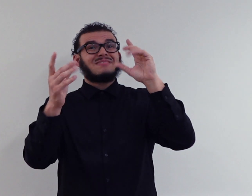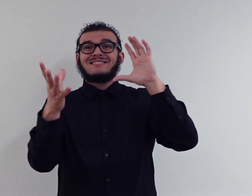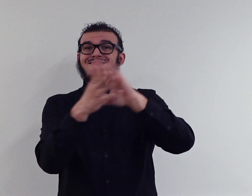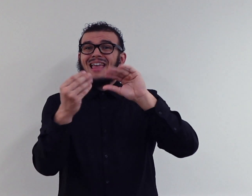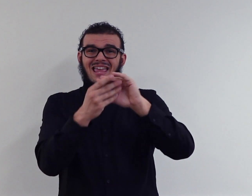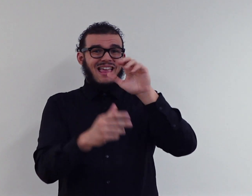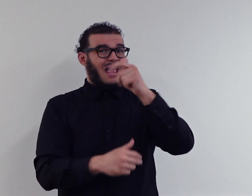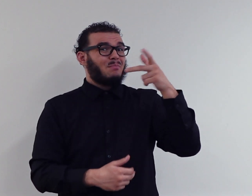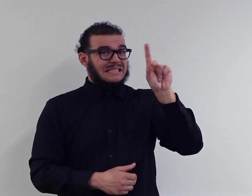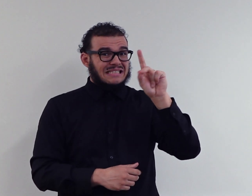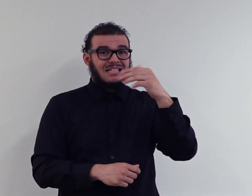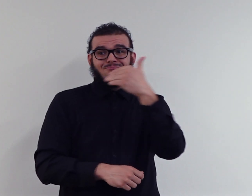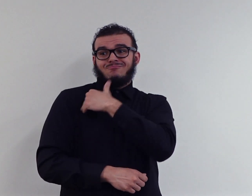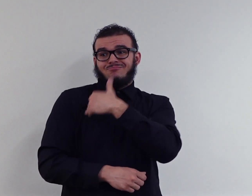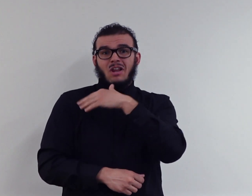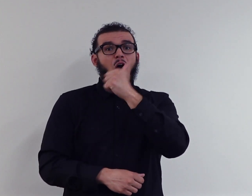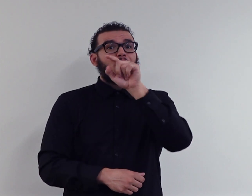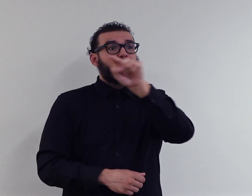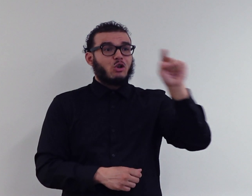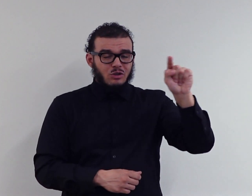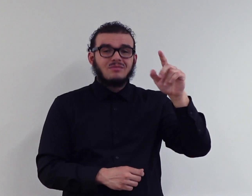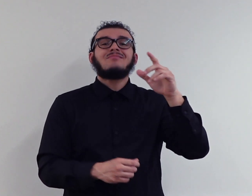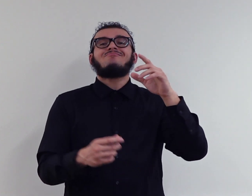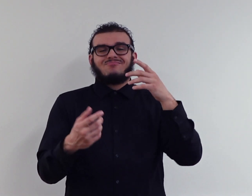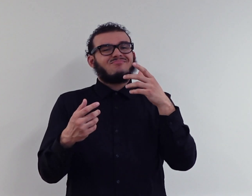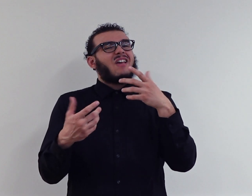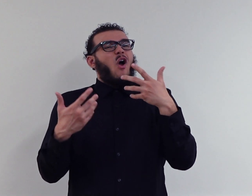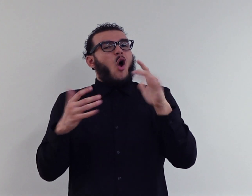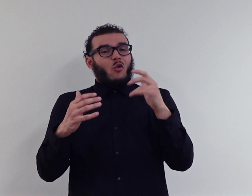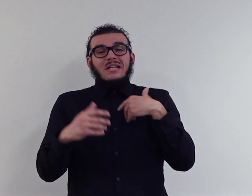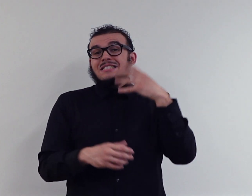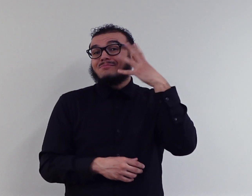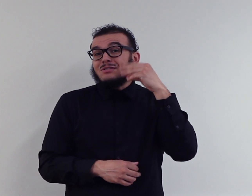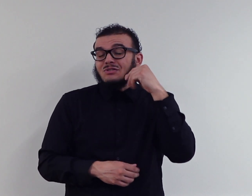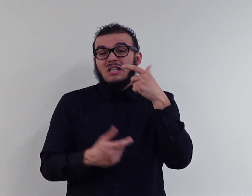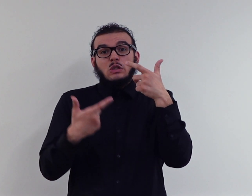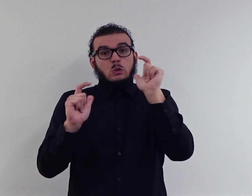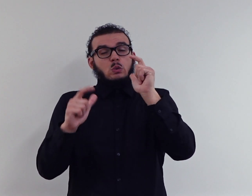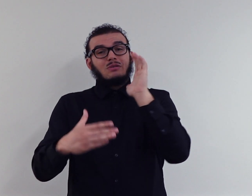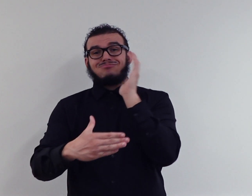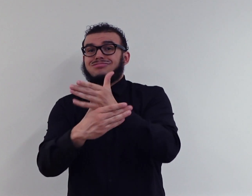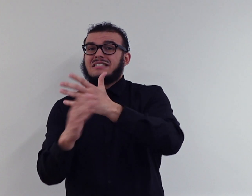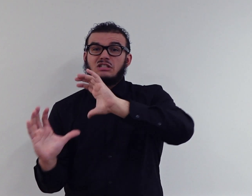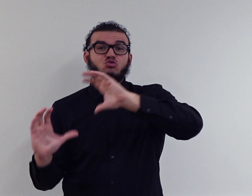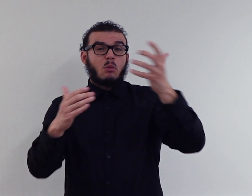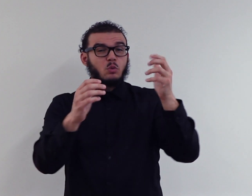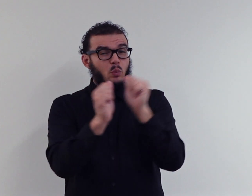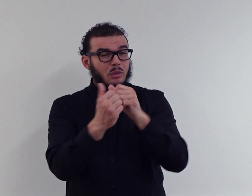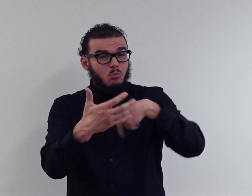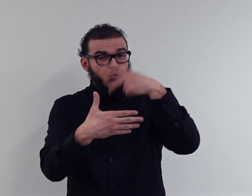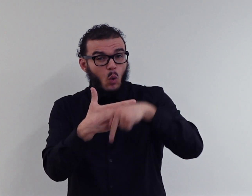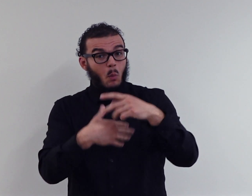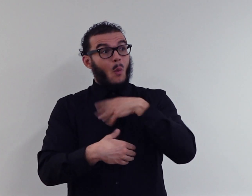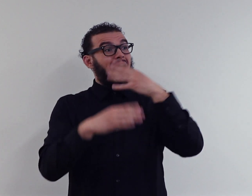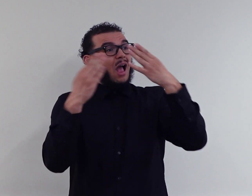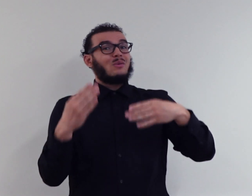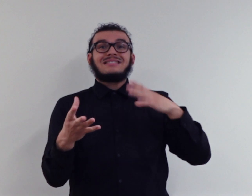AAPD and others that they are experiencing significant disruptions in programs the White House said were